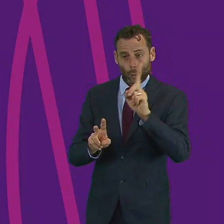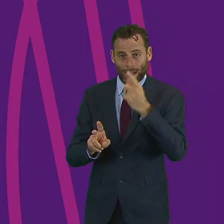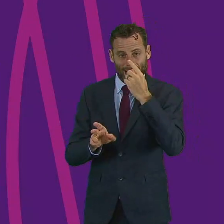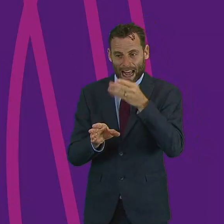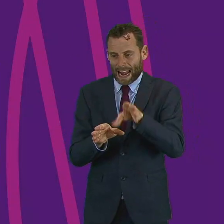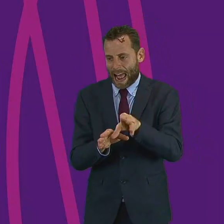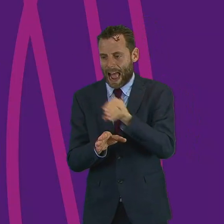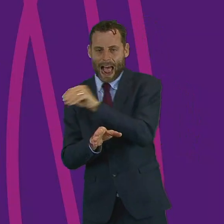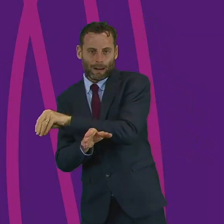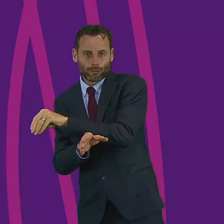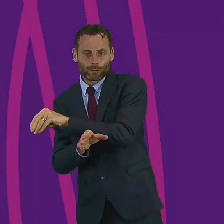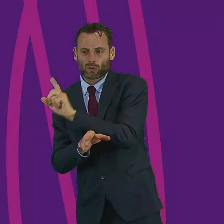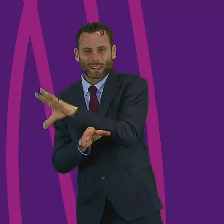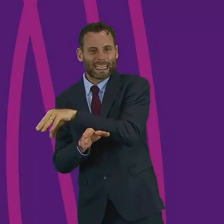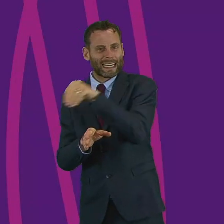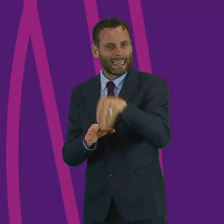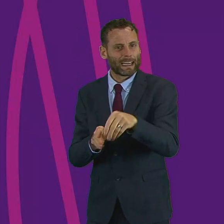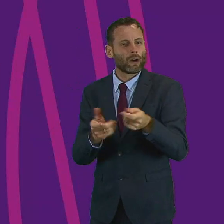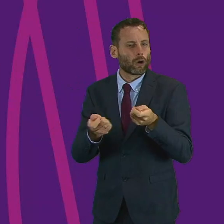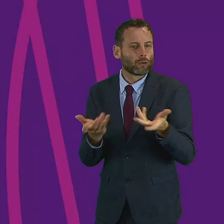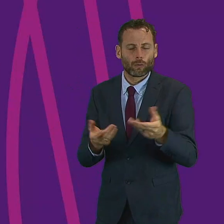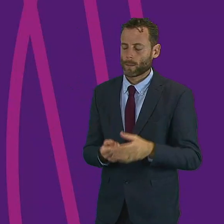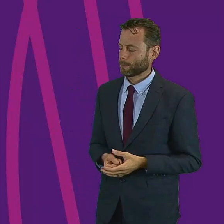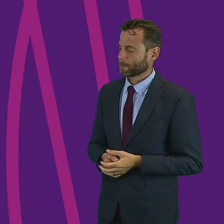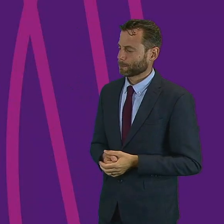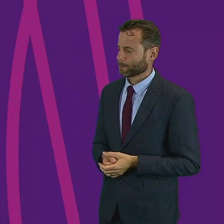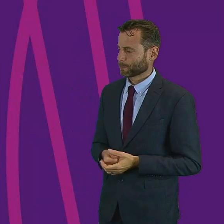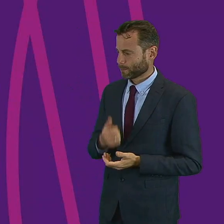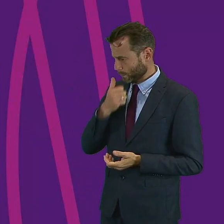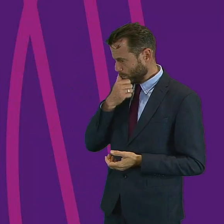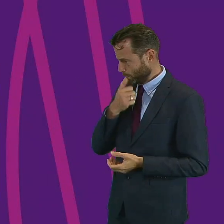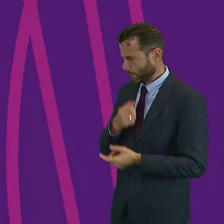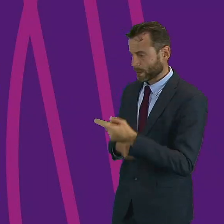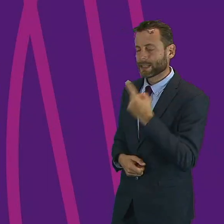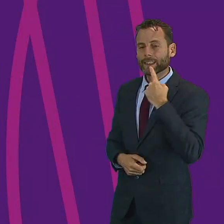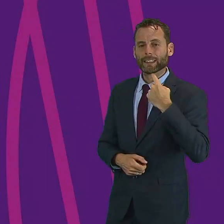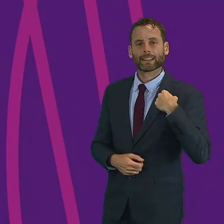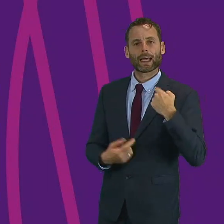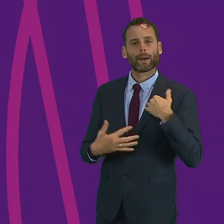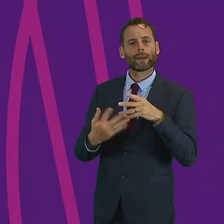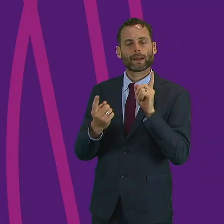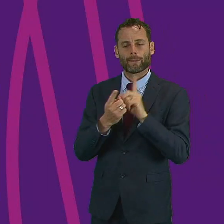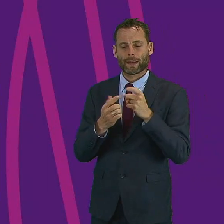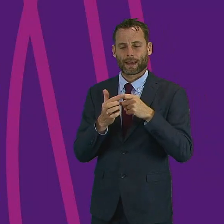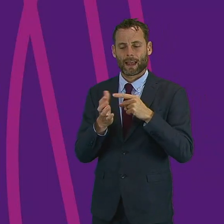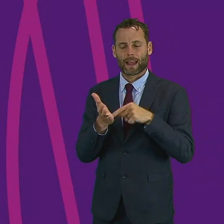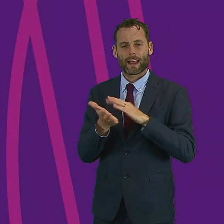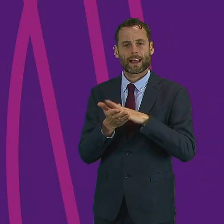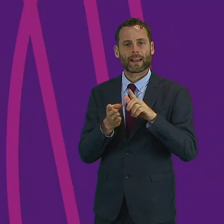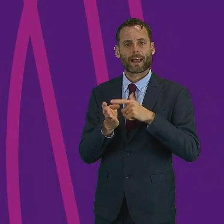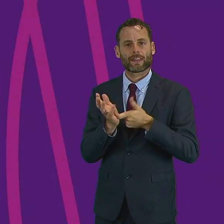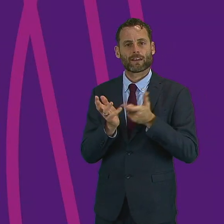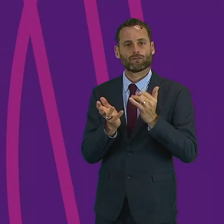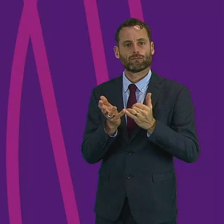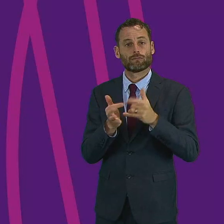applies to things like angling, wildlife clubs and pony trekking, as well as the kind of activities that Alison